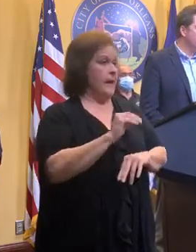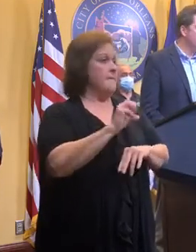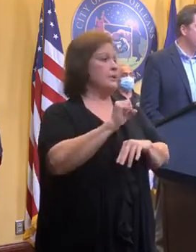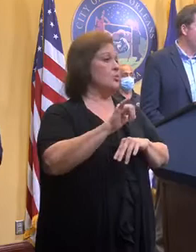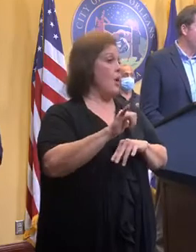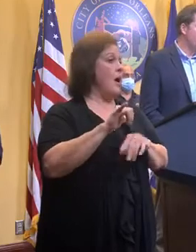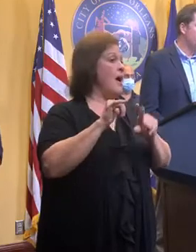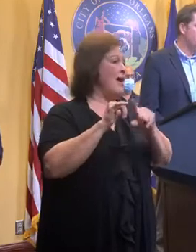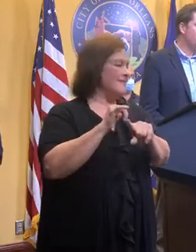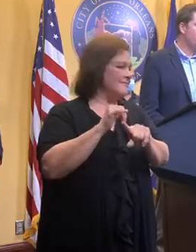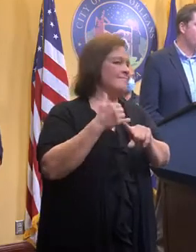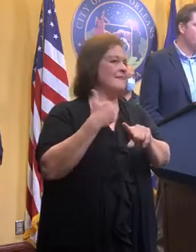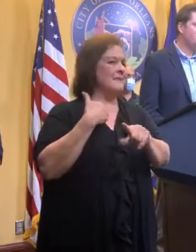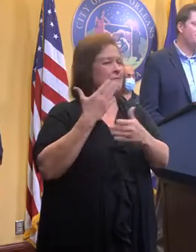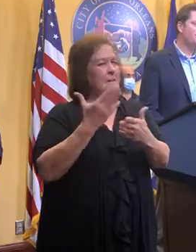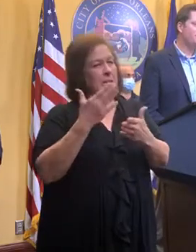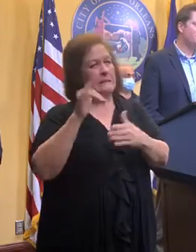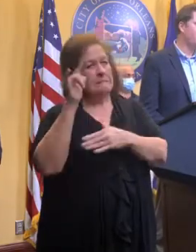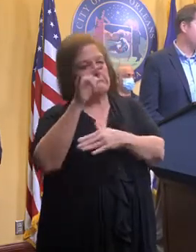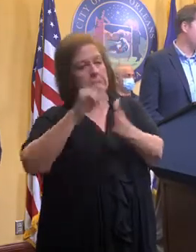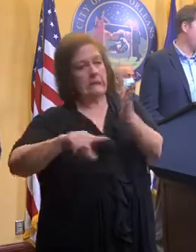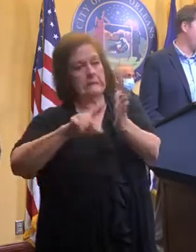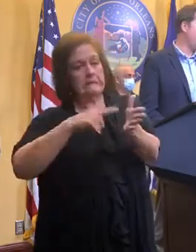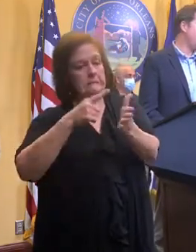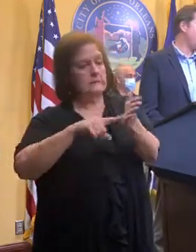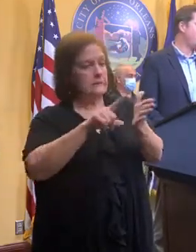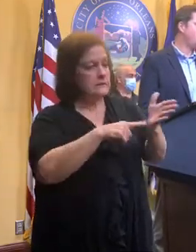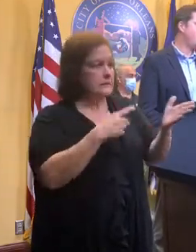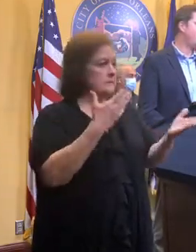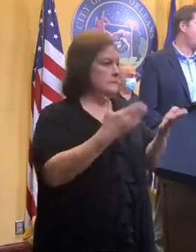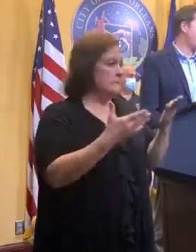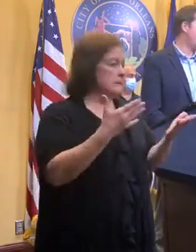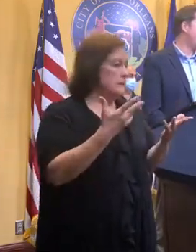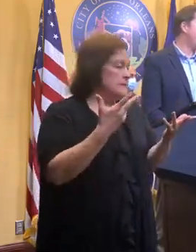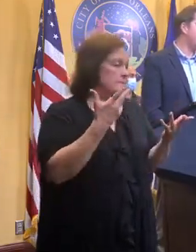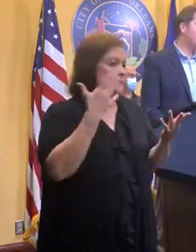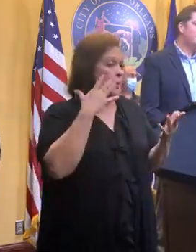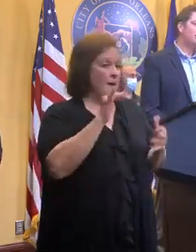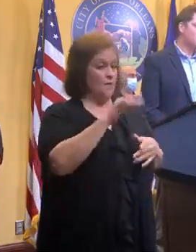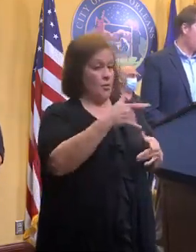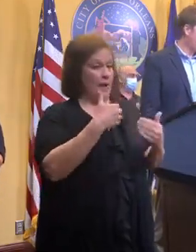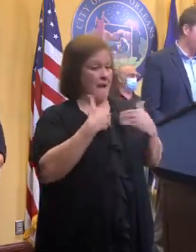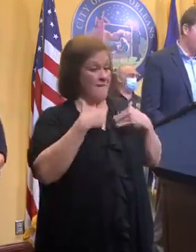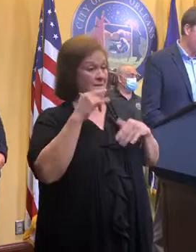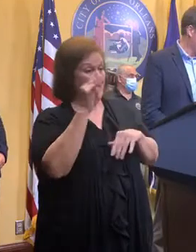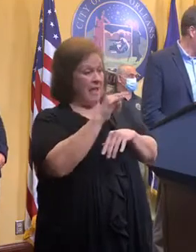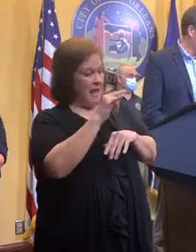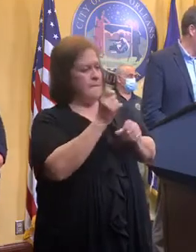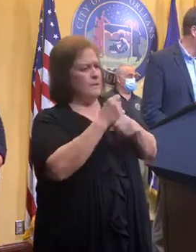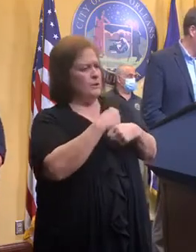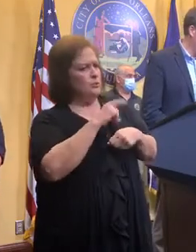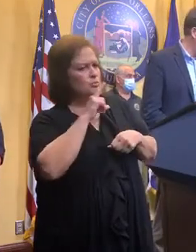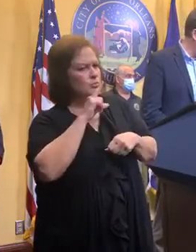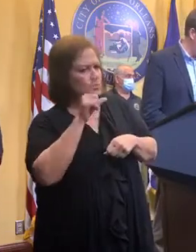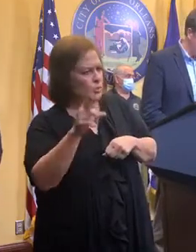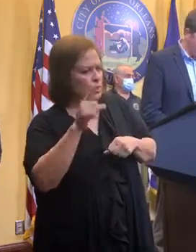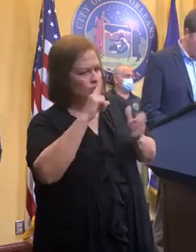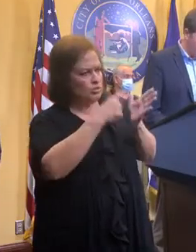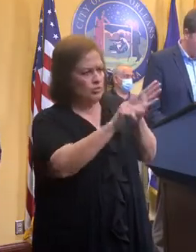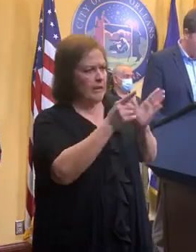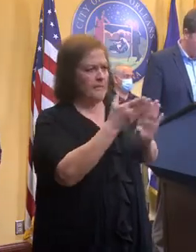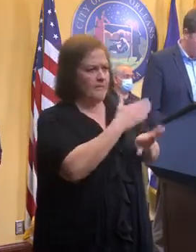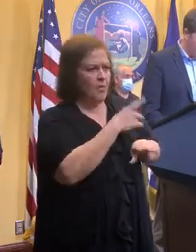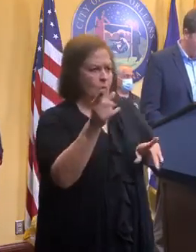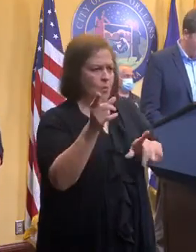is a likelihood of some potential cancellations if you have relatives flying into or out of town. If you have a flight, just track your flight. We all do that normally.